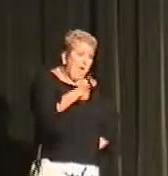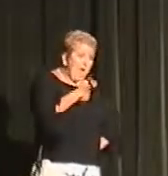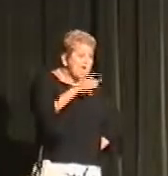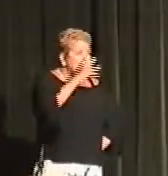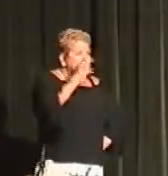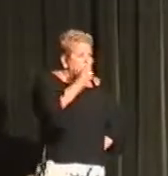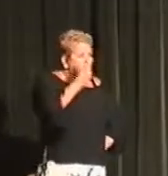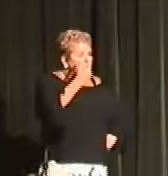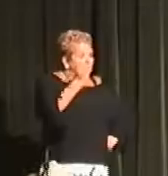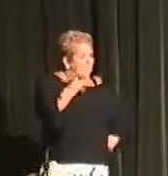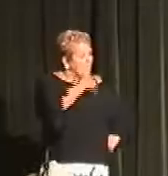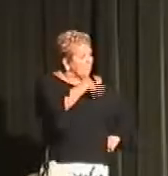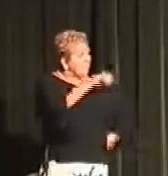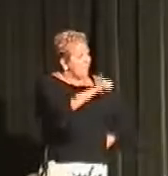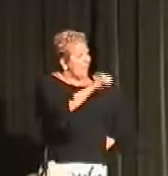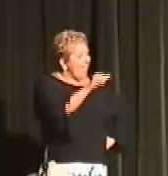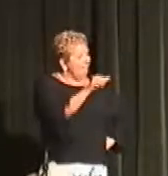June. And I'll tell you,